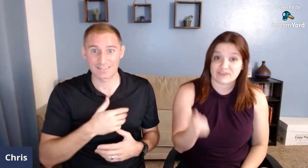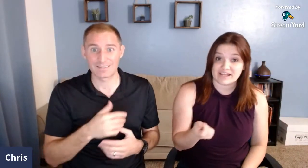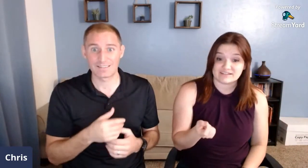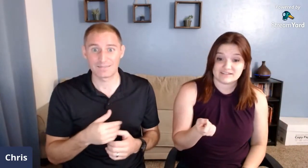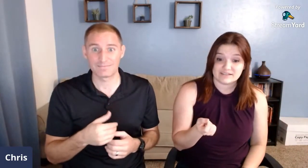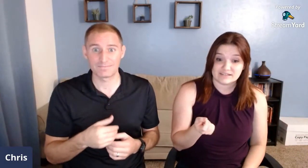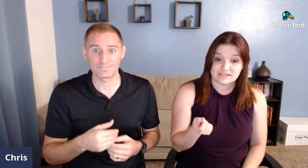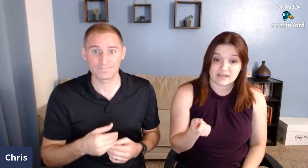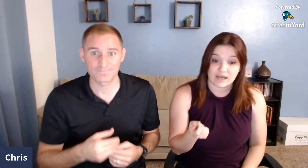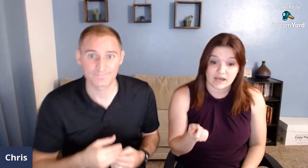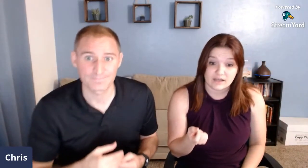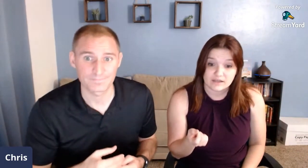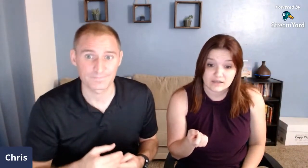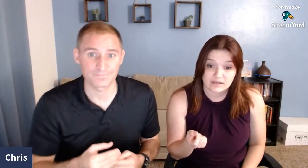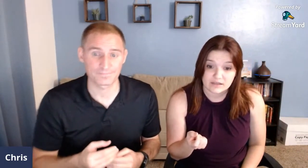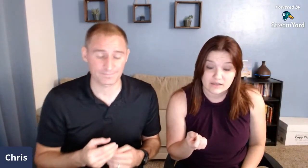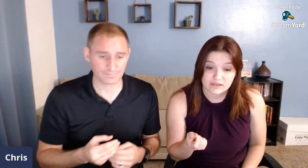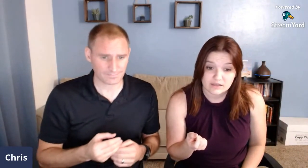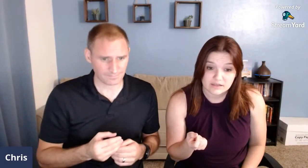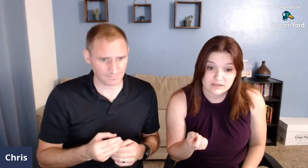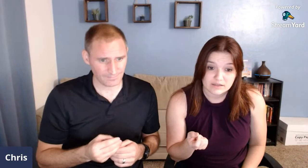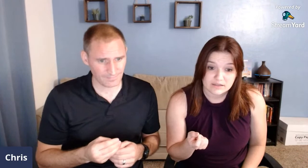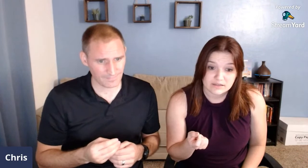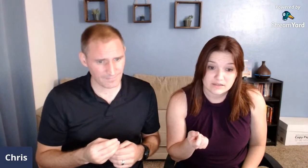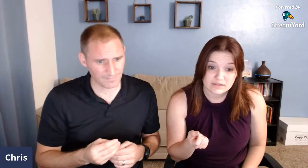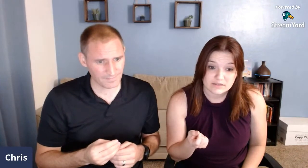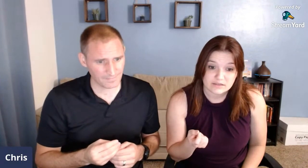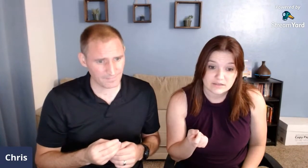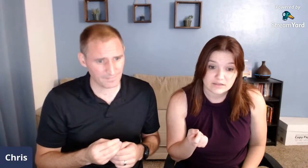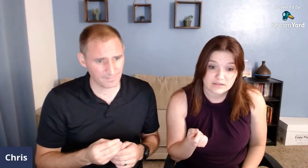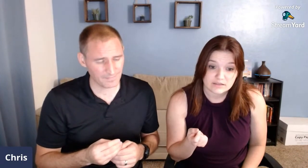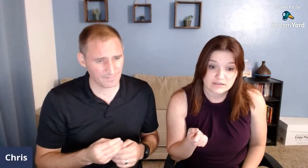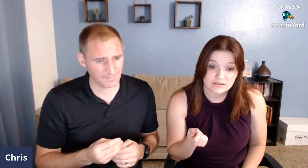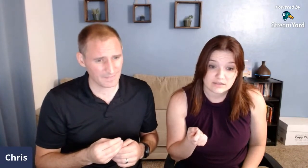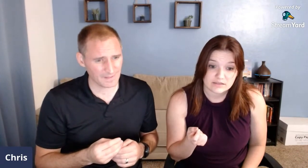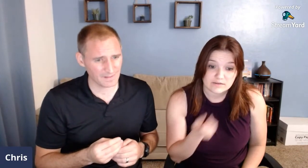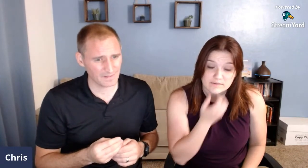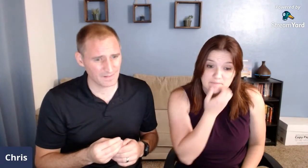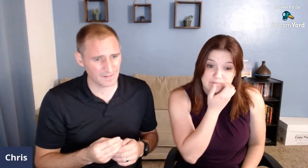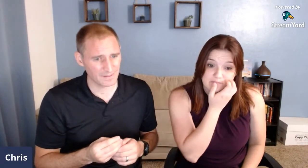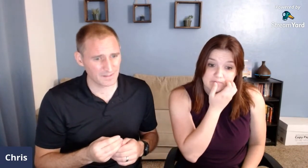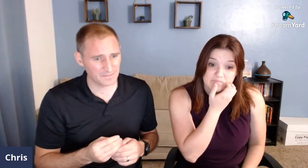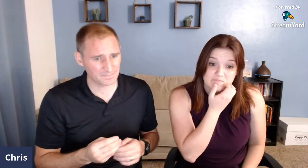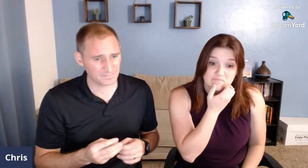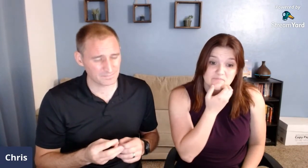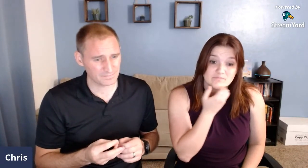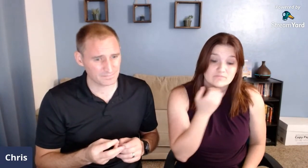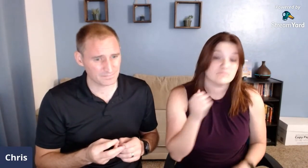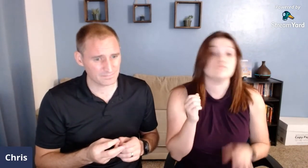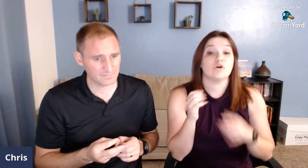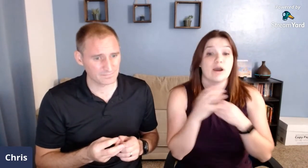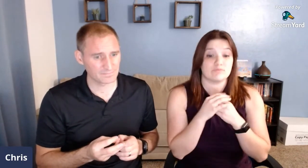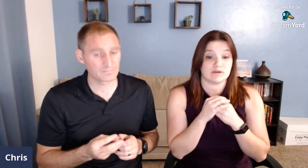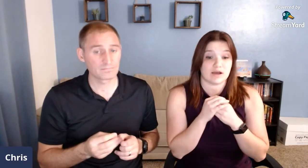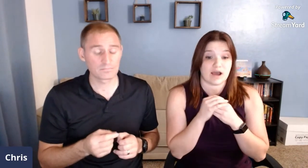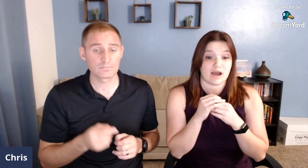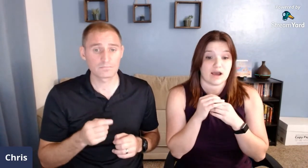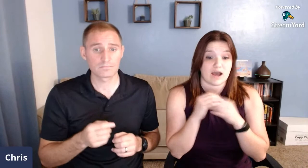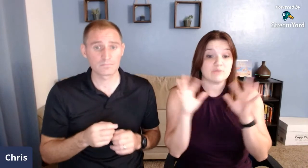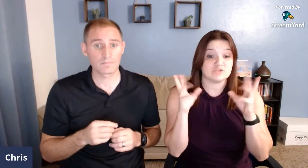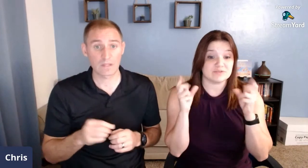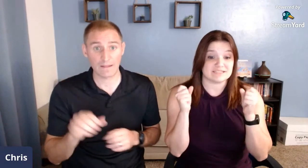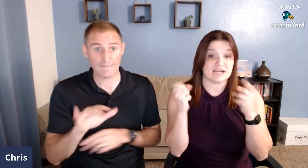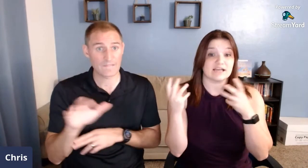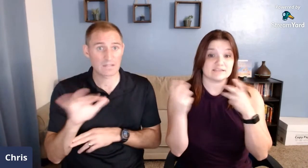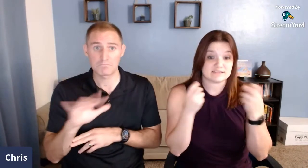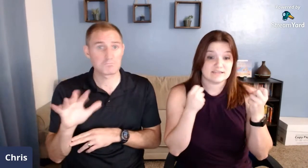have a friend. To clarify, Johnny, were you actually doing signs, or were you just finger spelling letters?